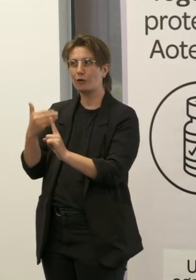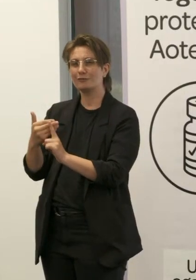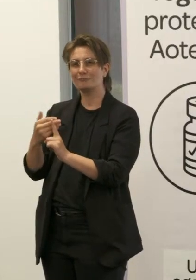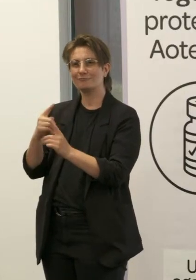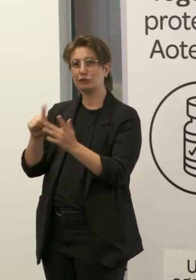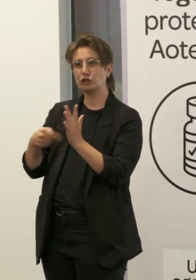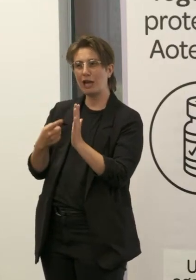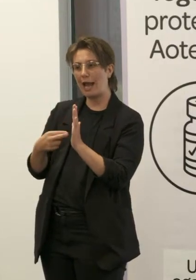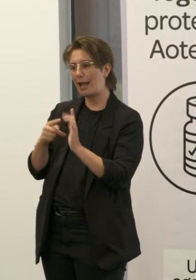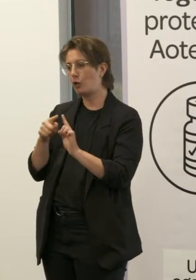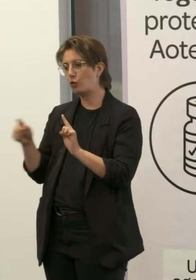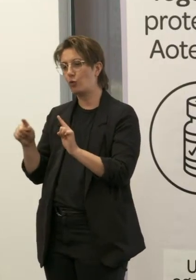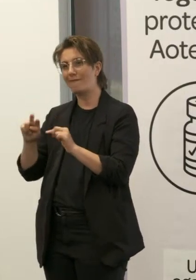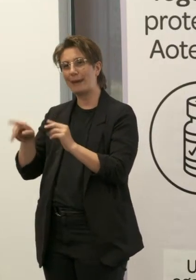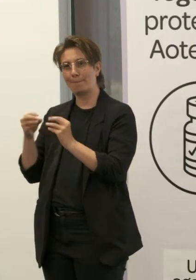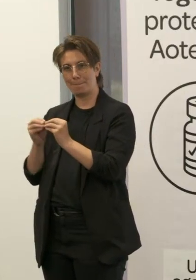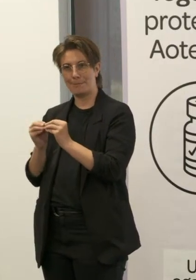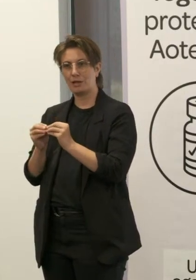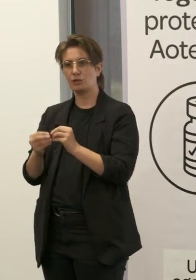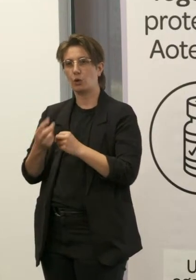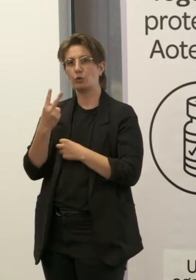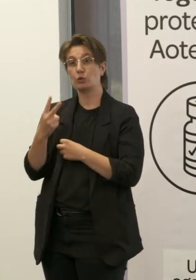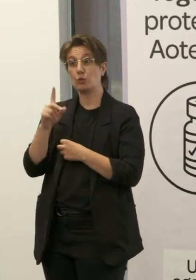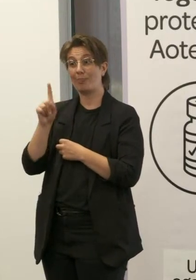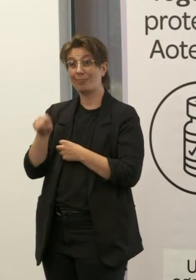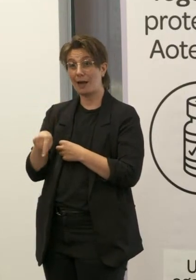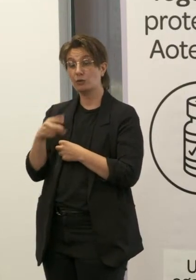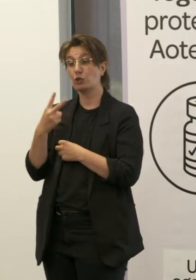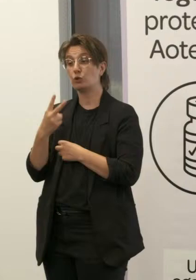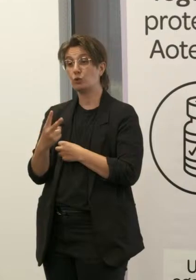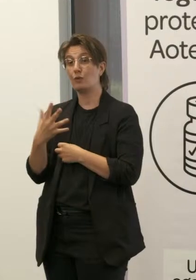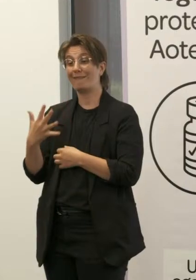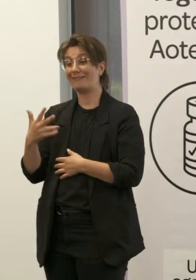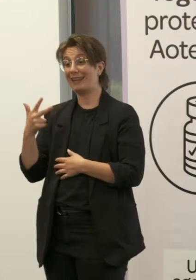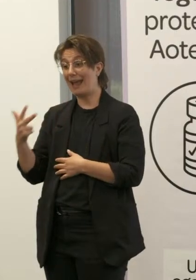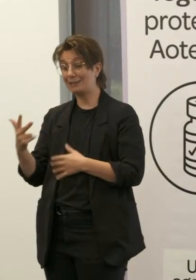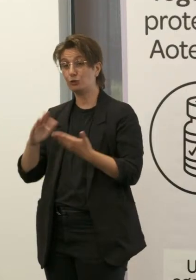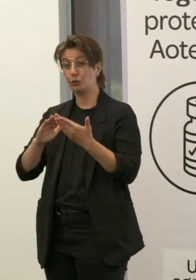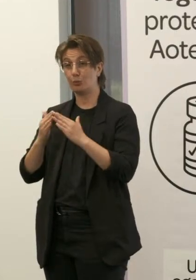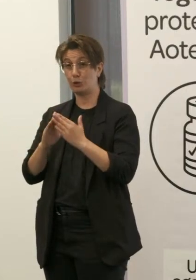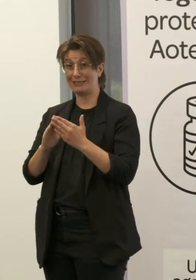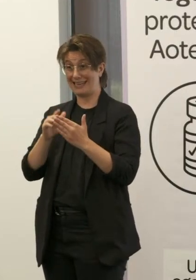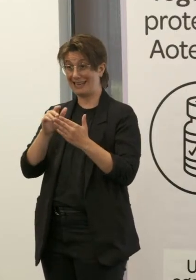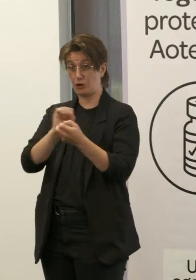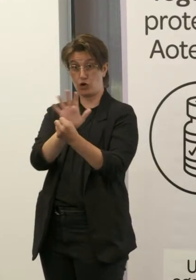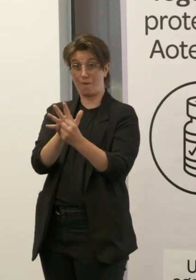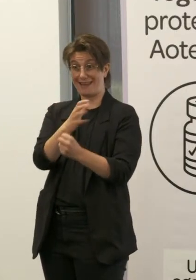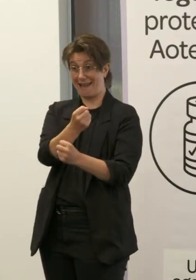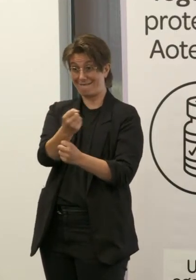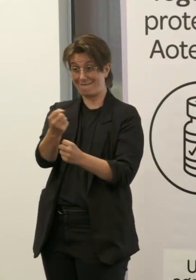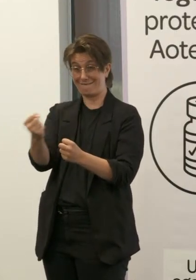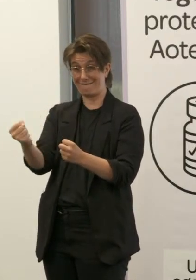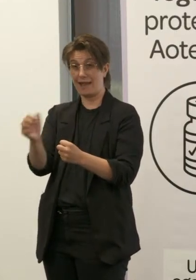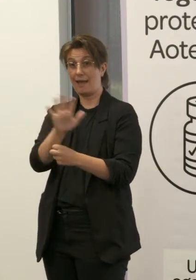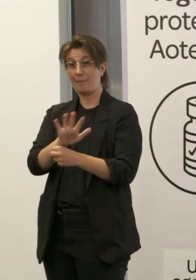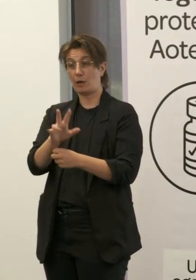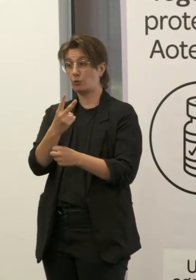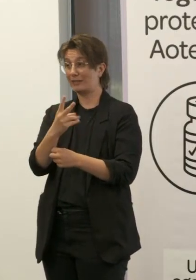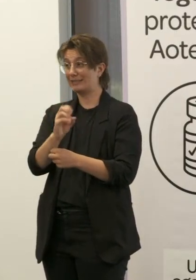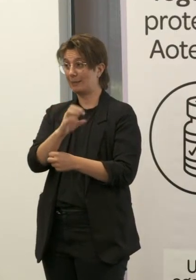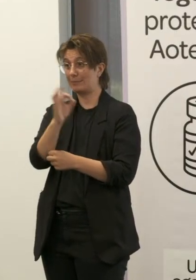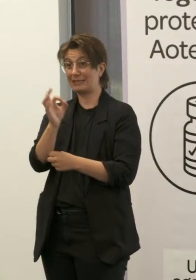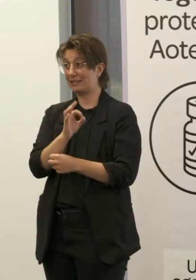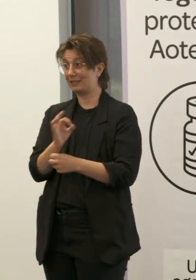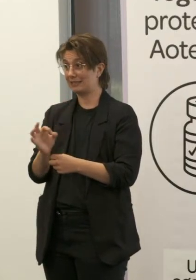of 2,258 community cases who were interviewed, around 20% of those, 462,